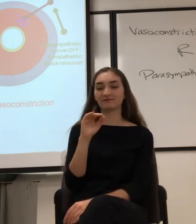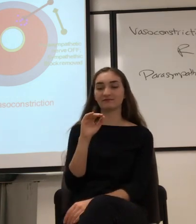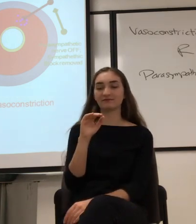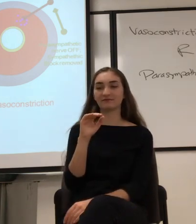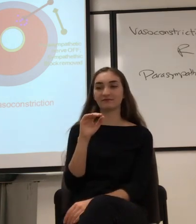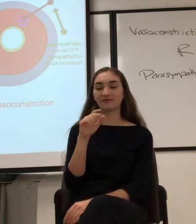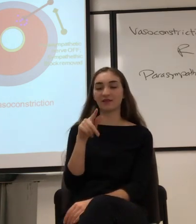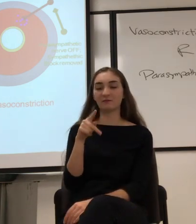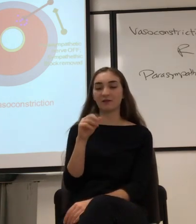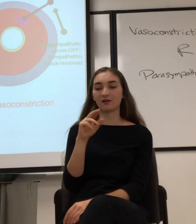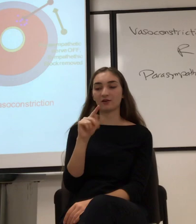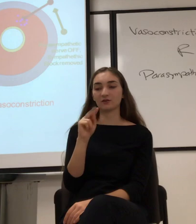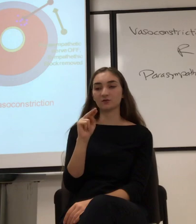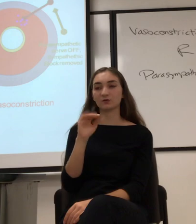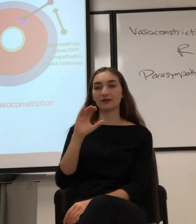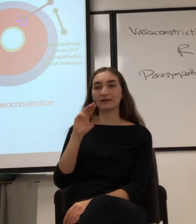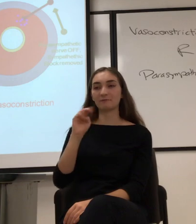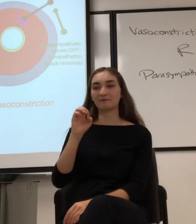nervous system.